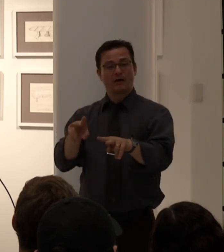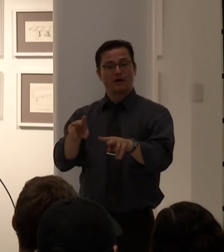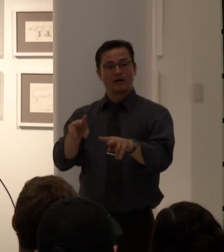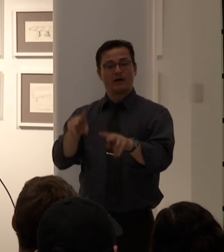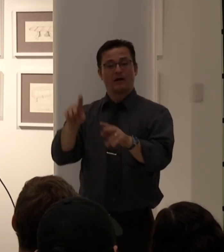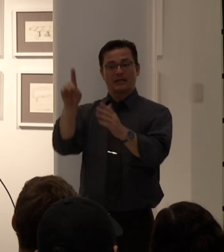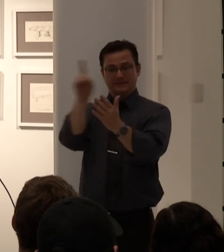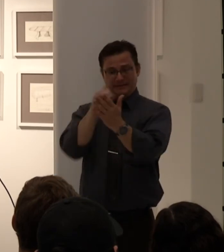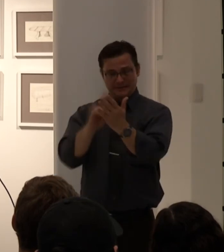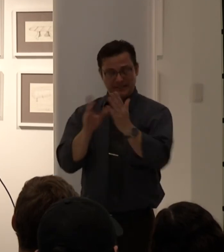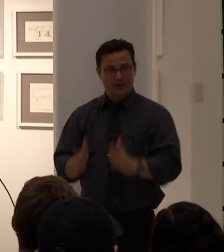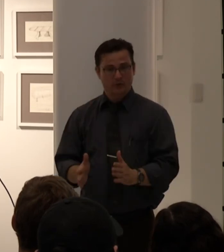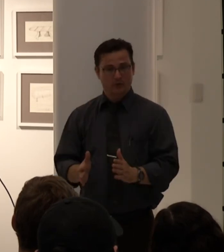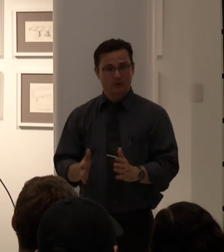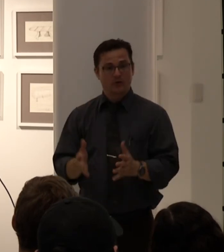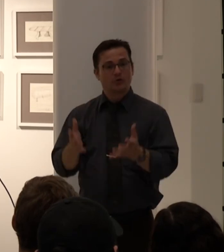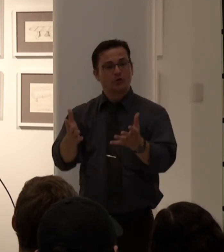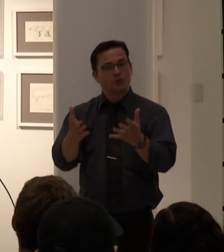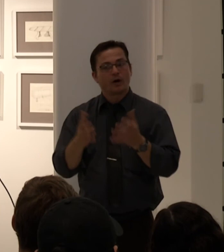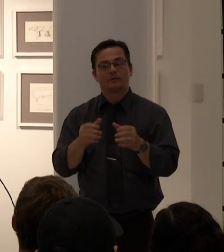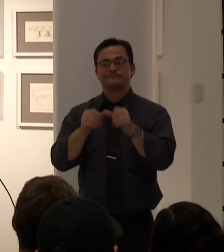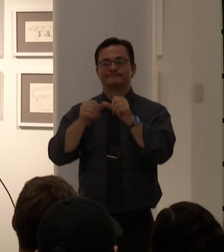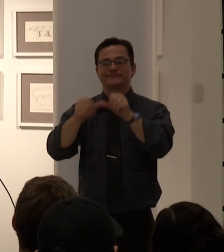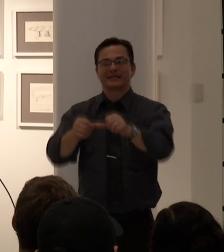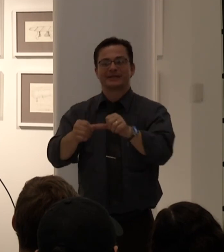designer, what do you want to be long term?